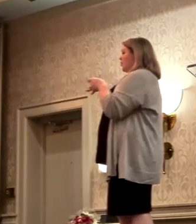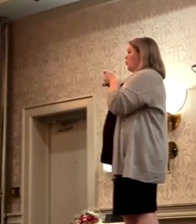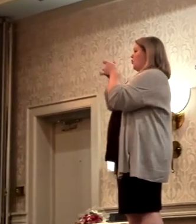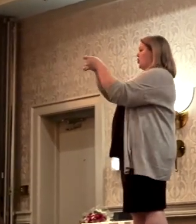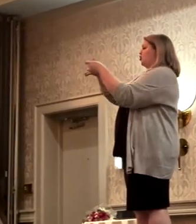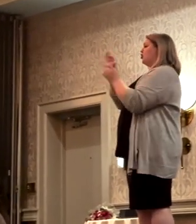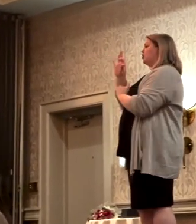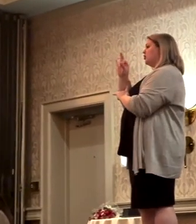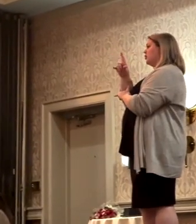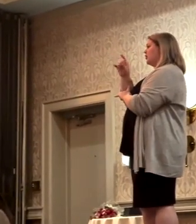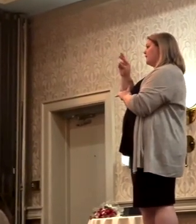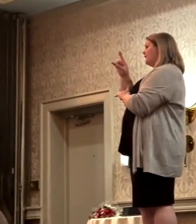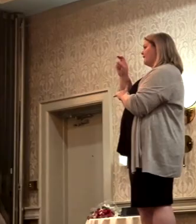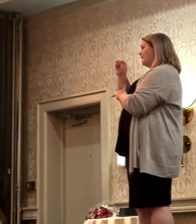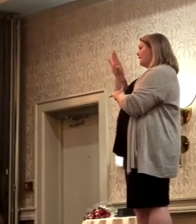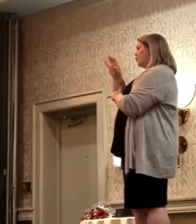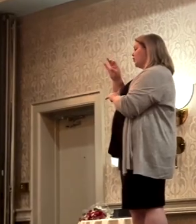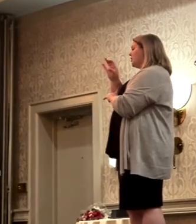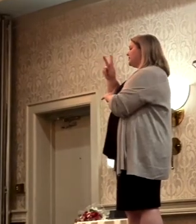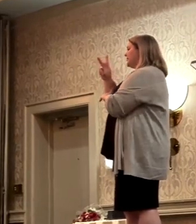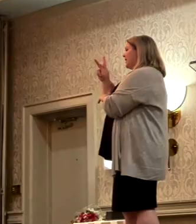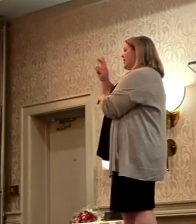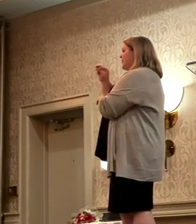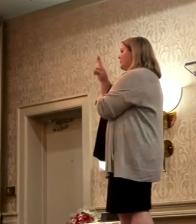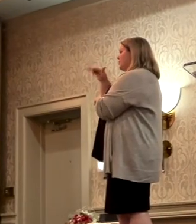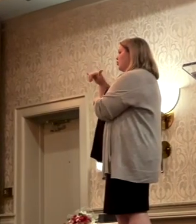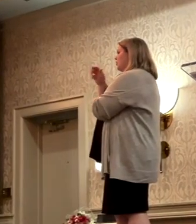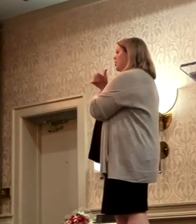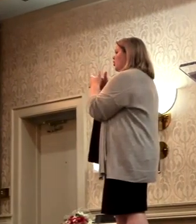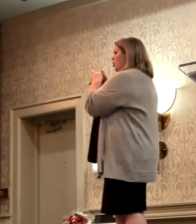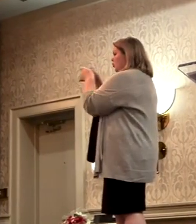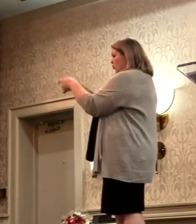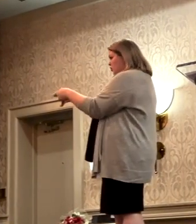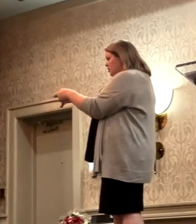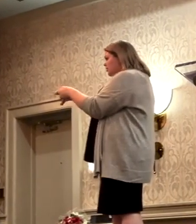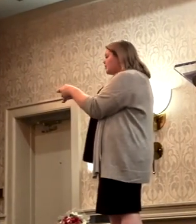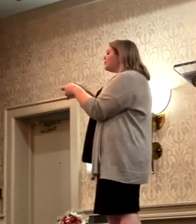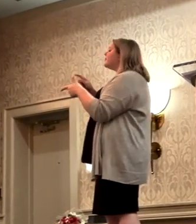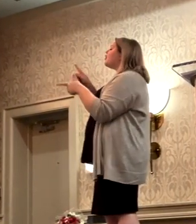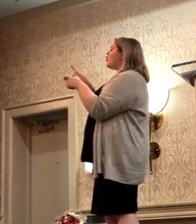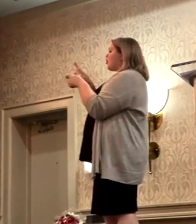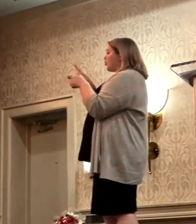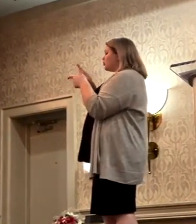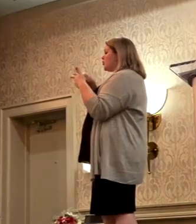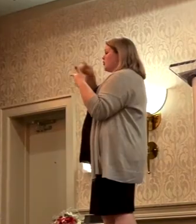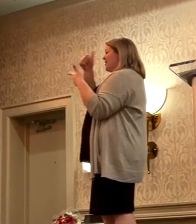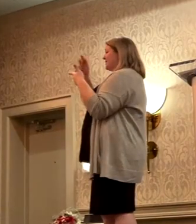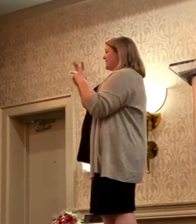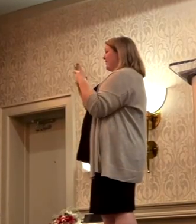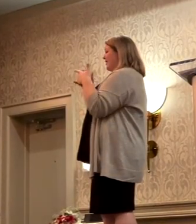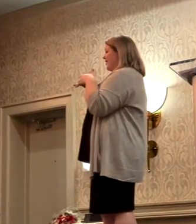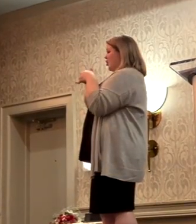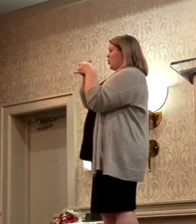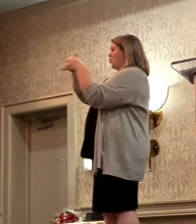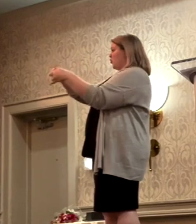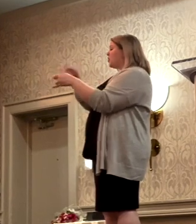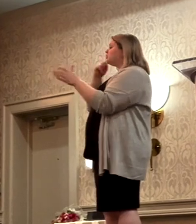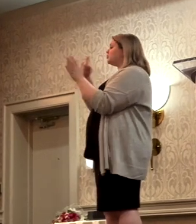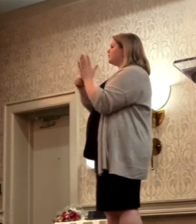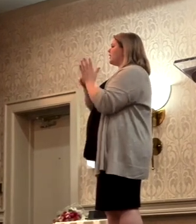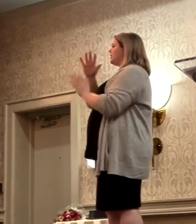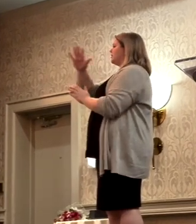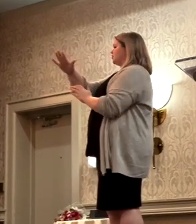Award. She also received the Neil J. Houston Award in recognition of her service and contribution